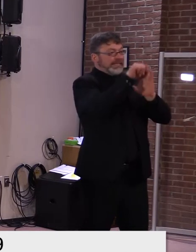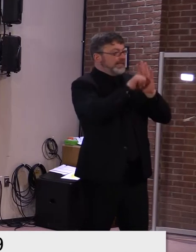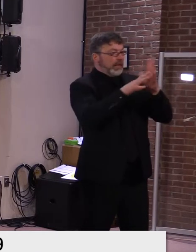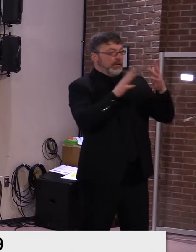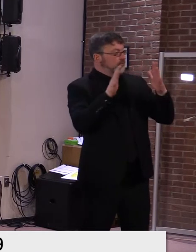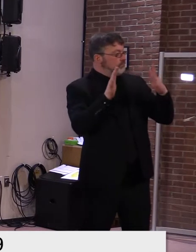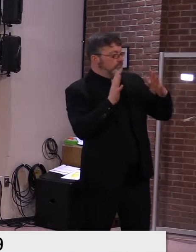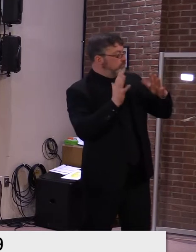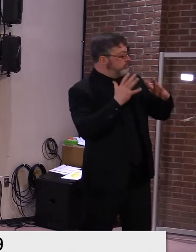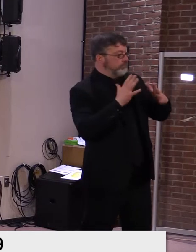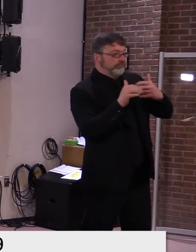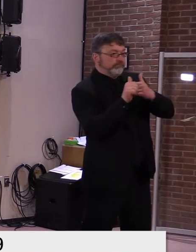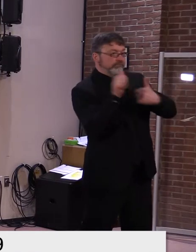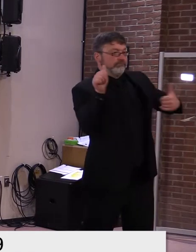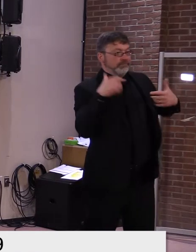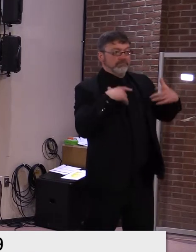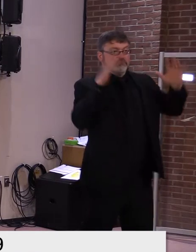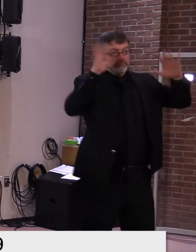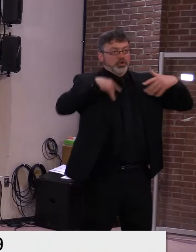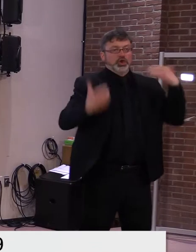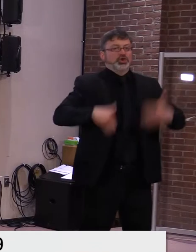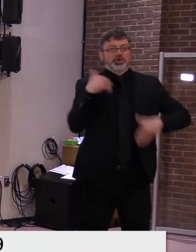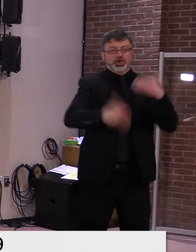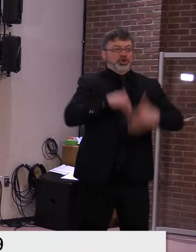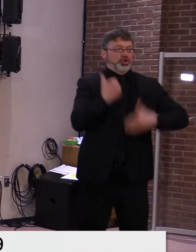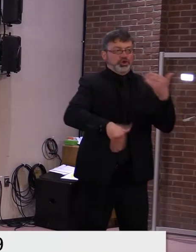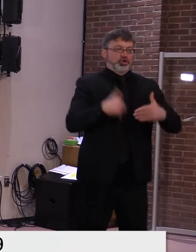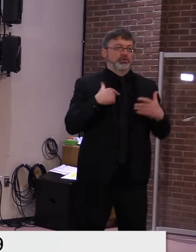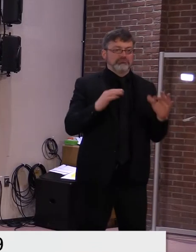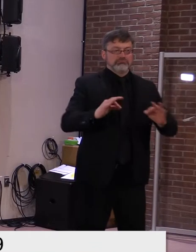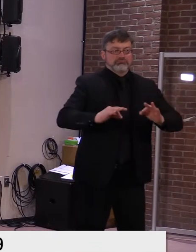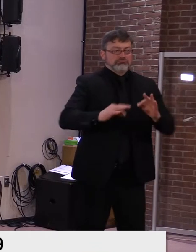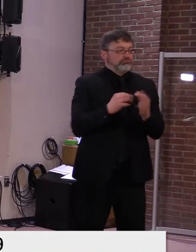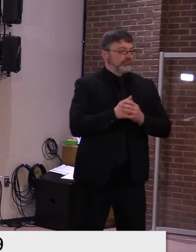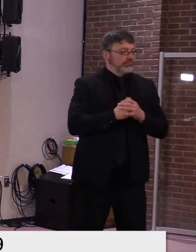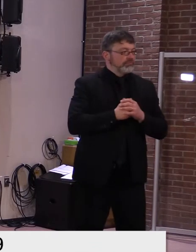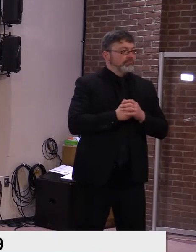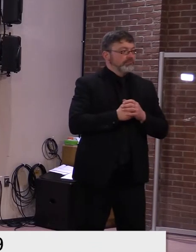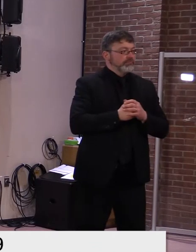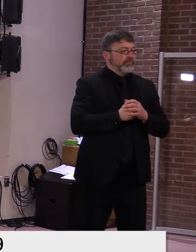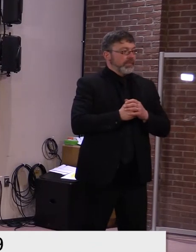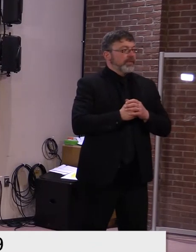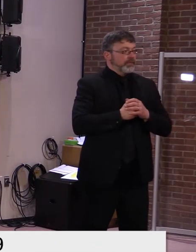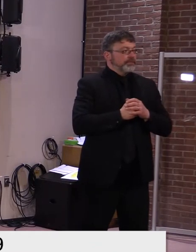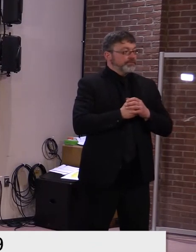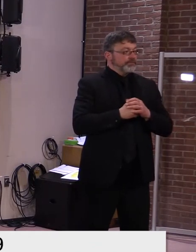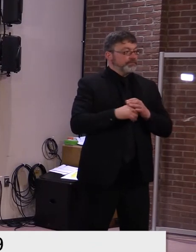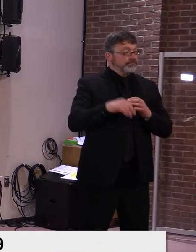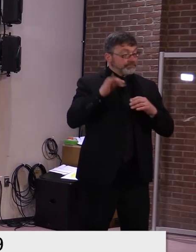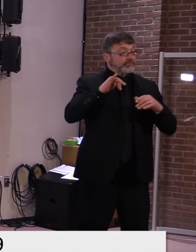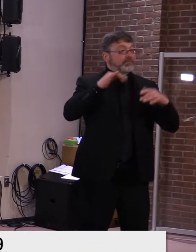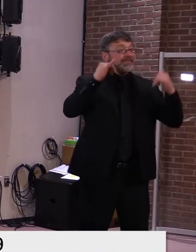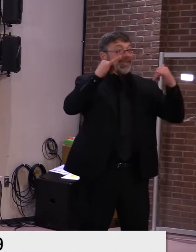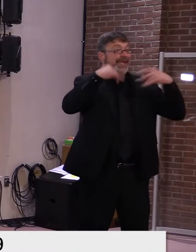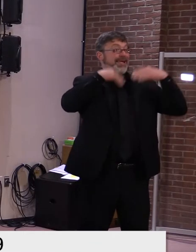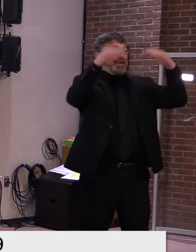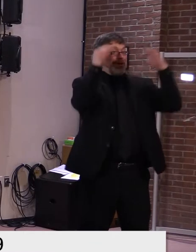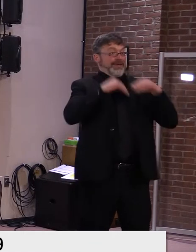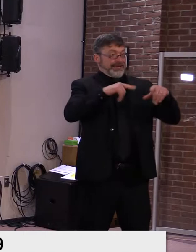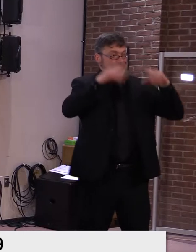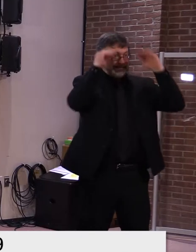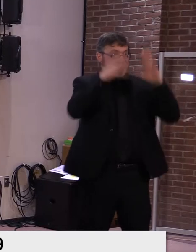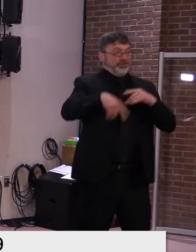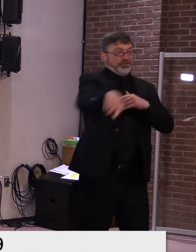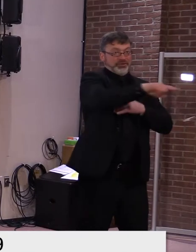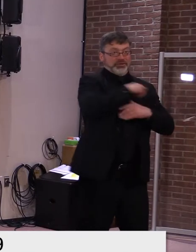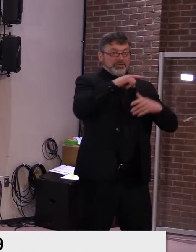regard. Turning to our educator clinics, in the last 3 weeks, over 77%